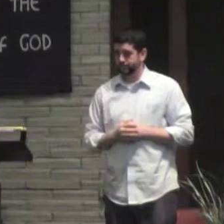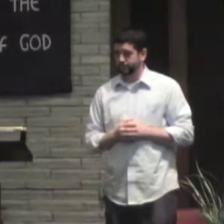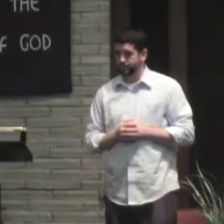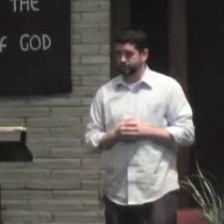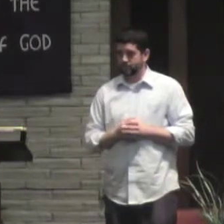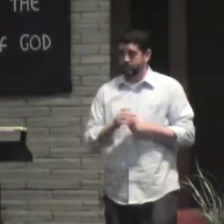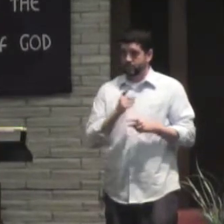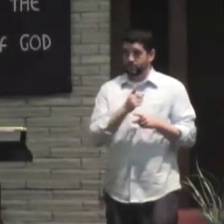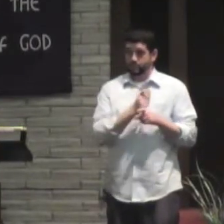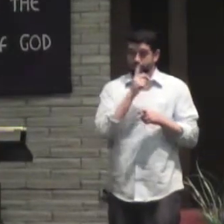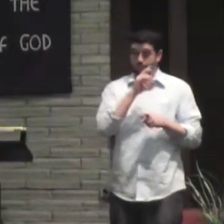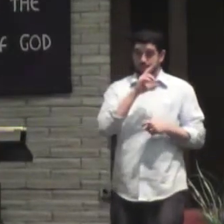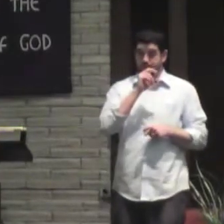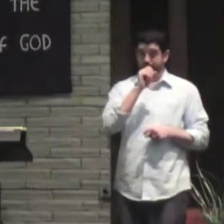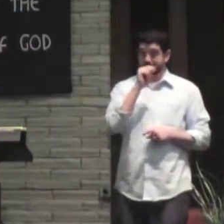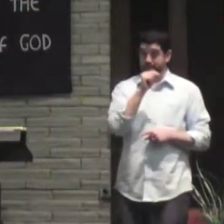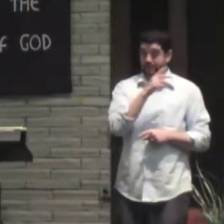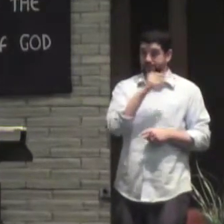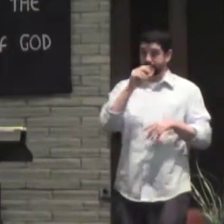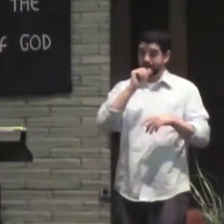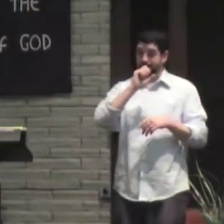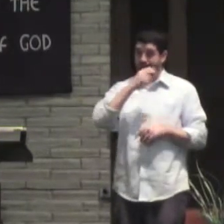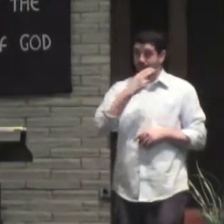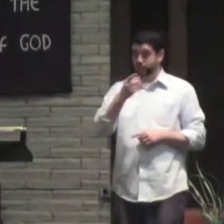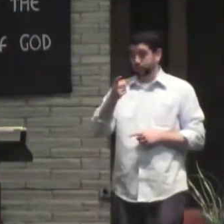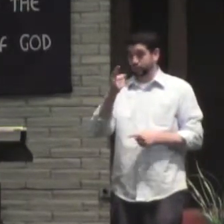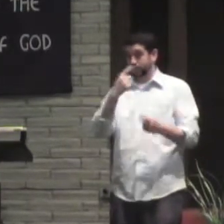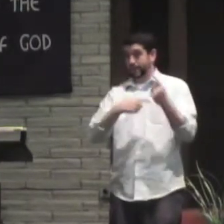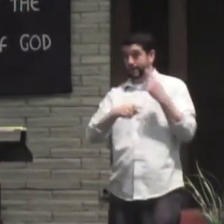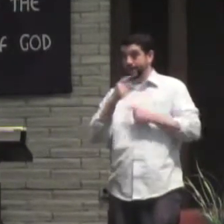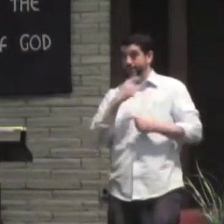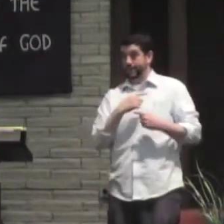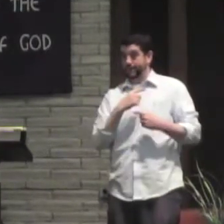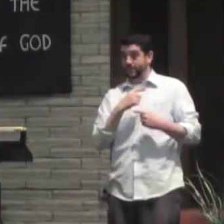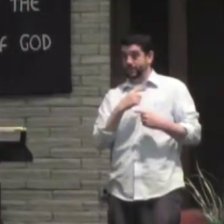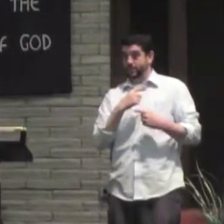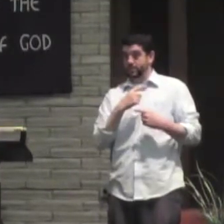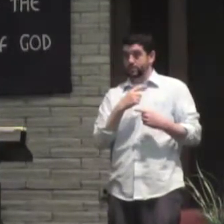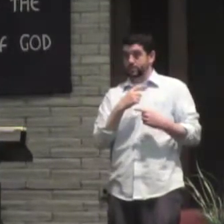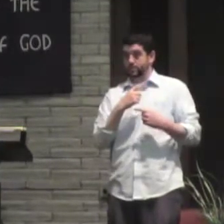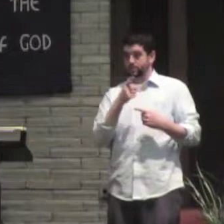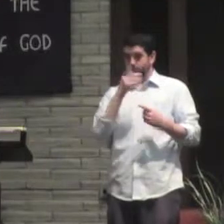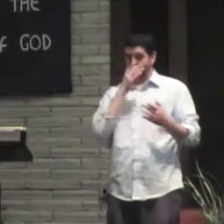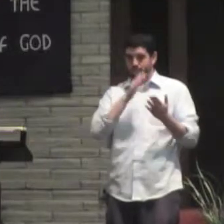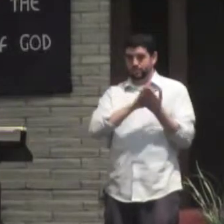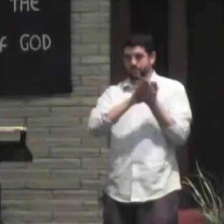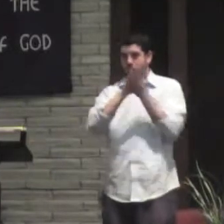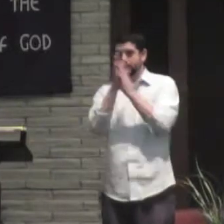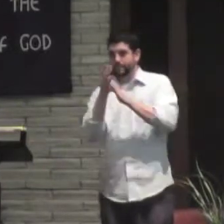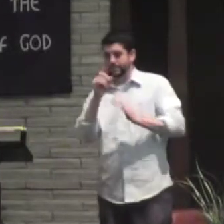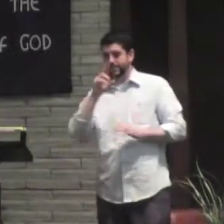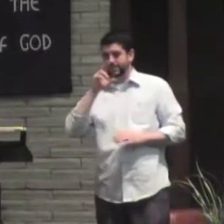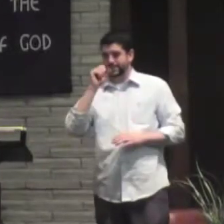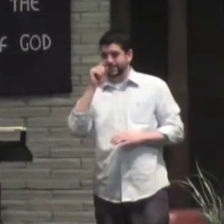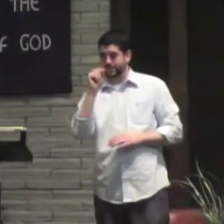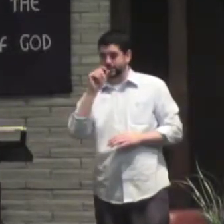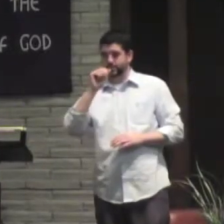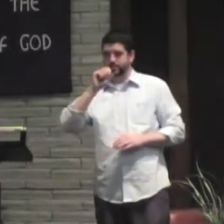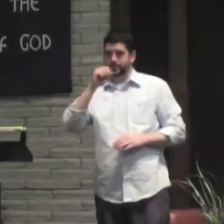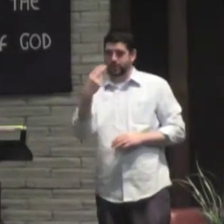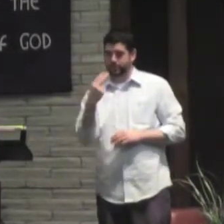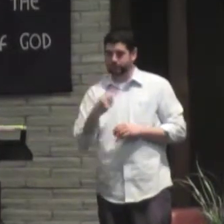From dust and ashes you came, and to dust and ashes you shall